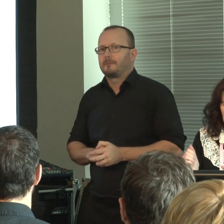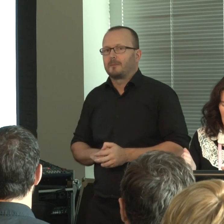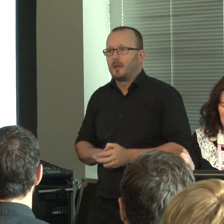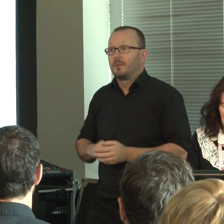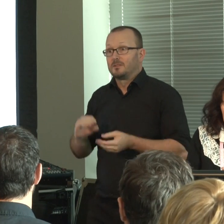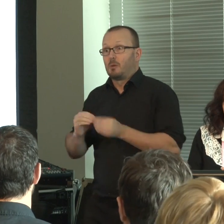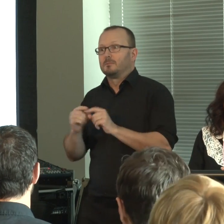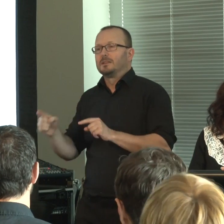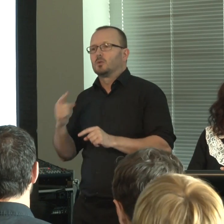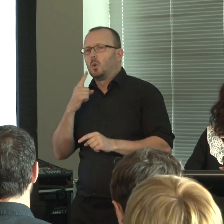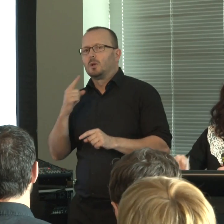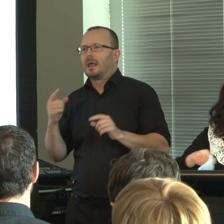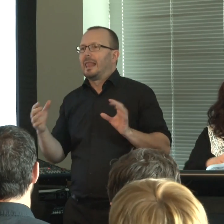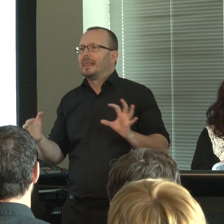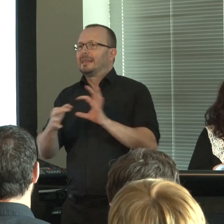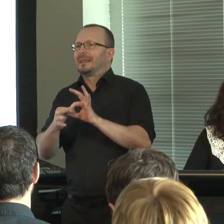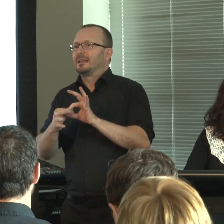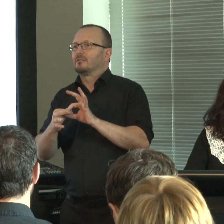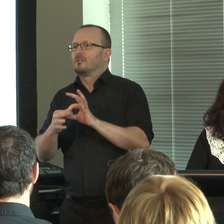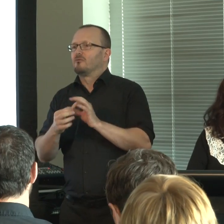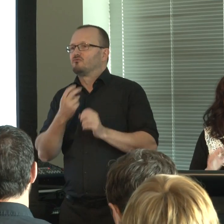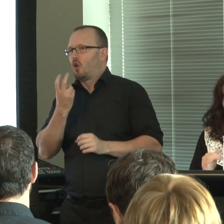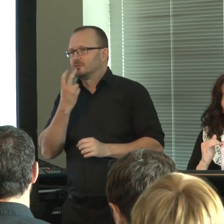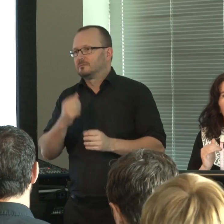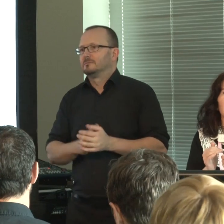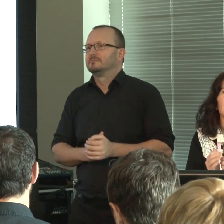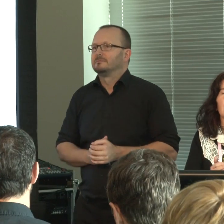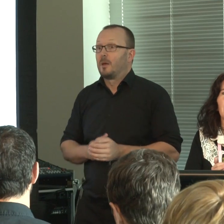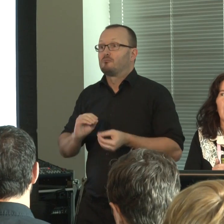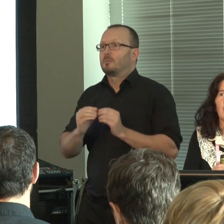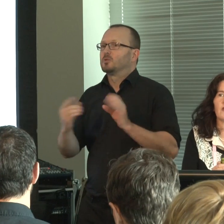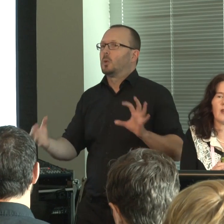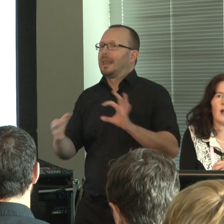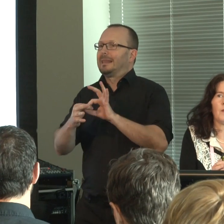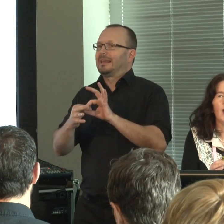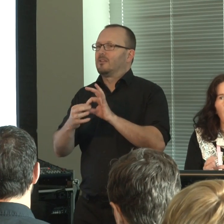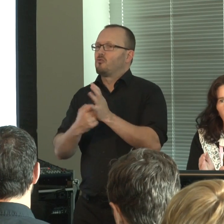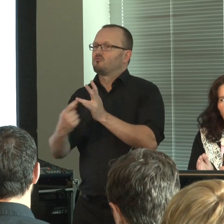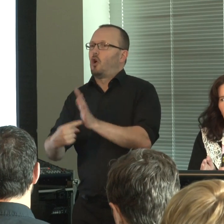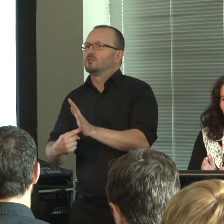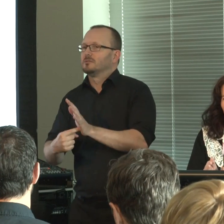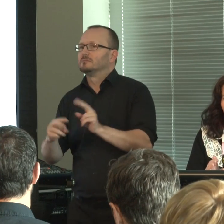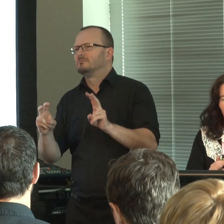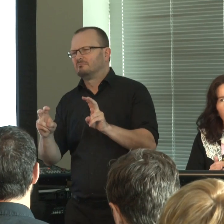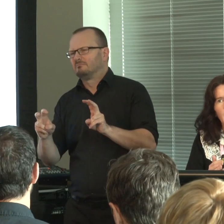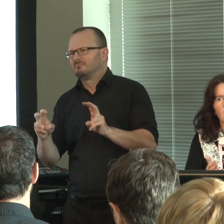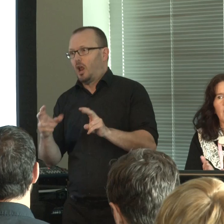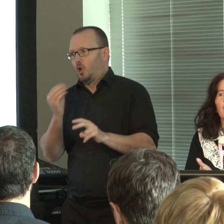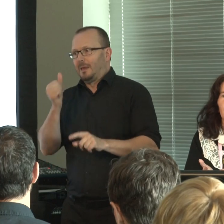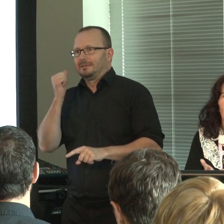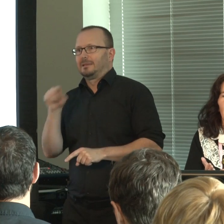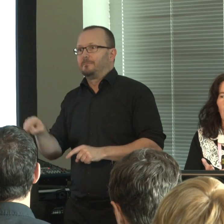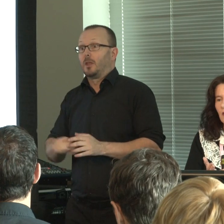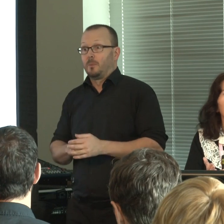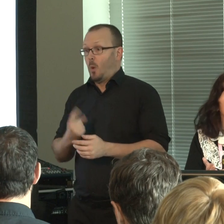learnt that yesterday. I know about that one. The scary thing about that is that I know they were working even a